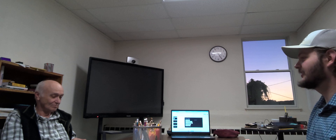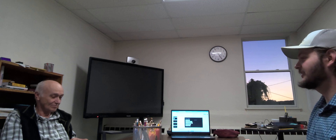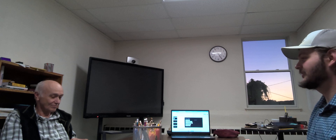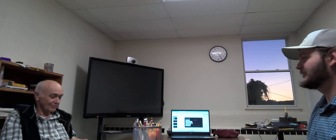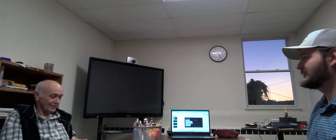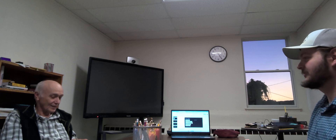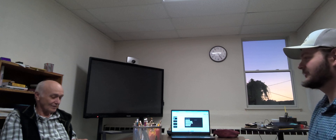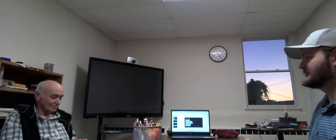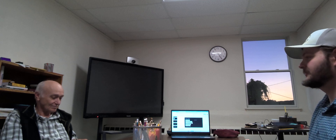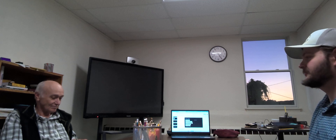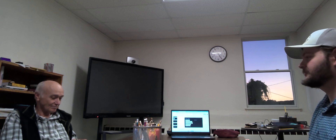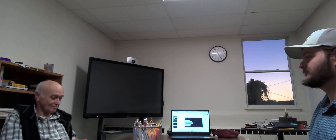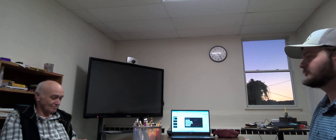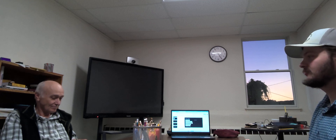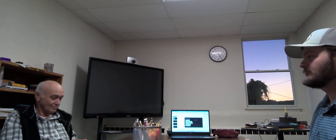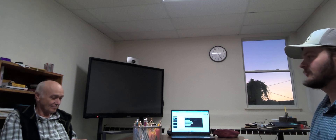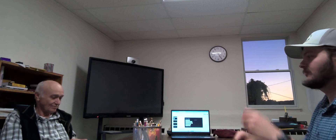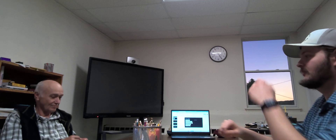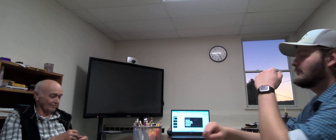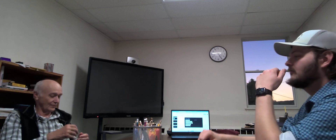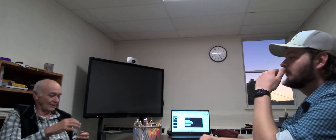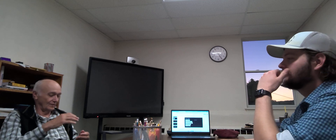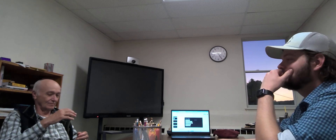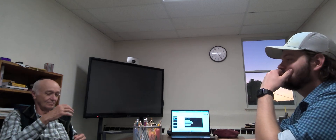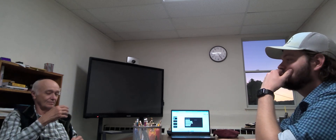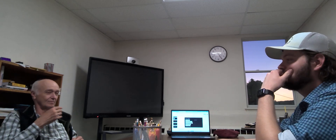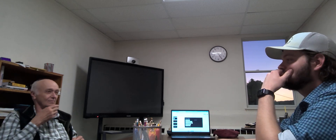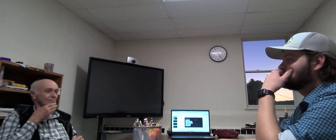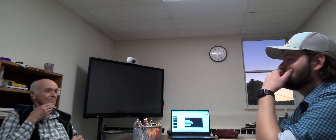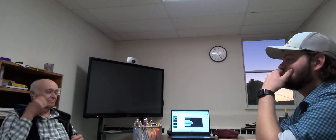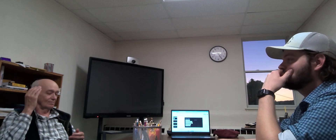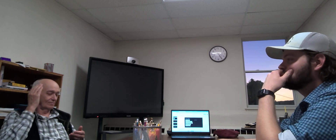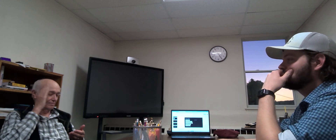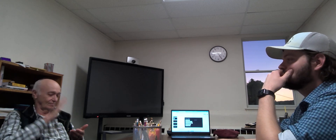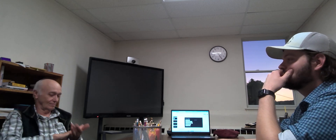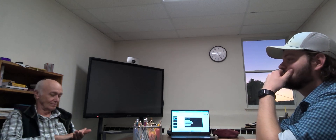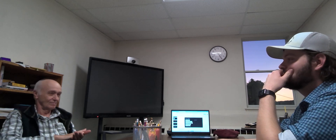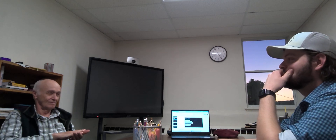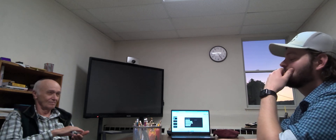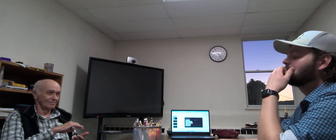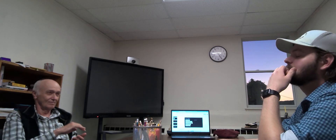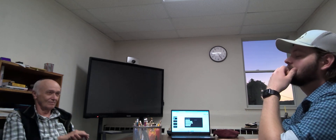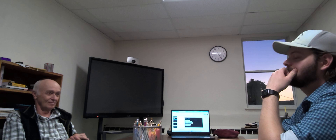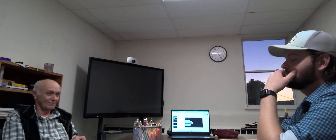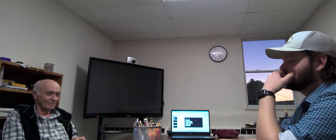playing. S-H, fish. ask me again how I am, Okay. please. T.